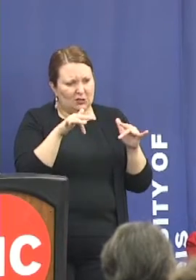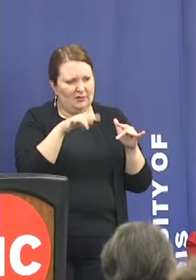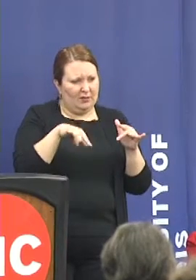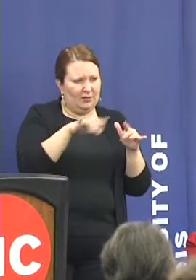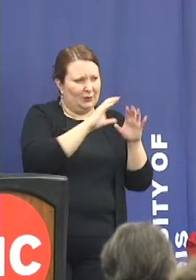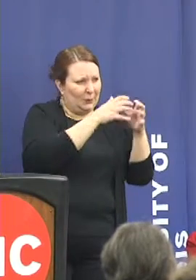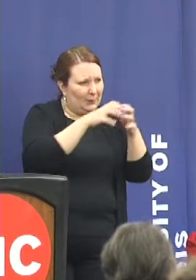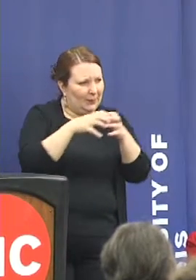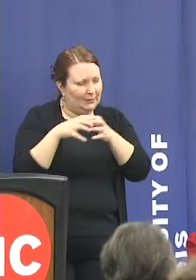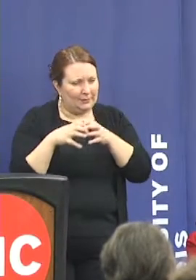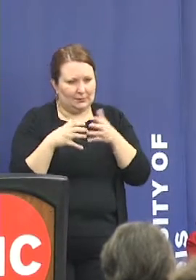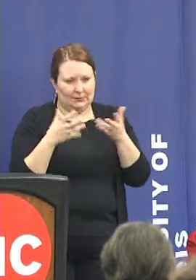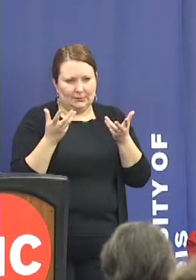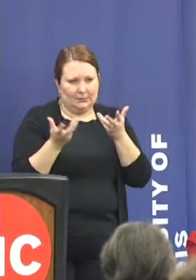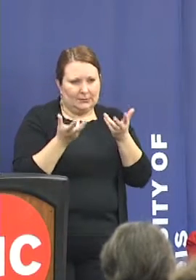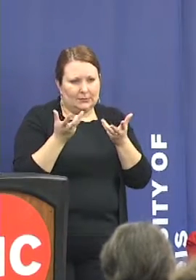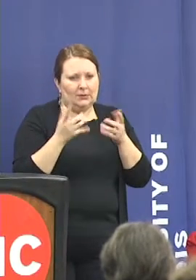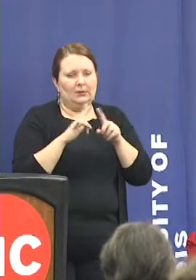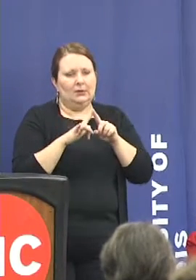these communities.